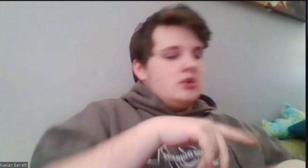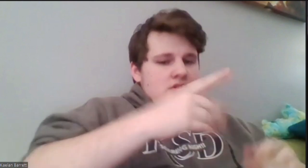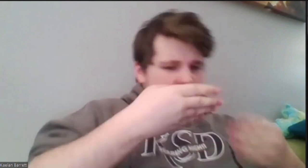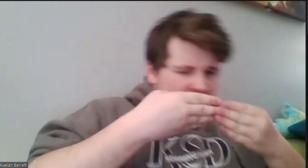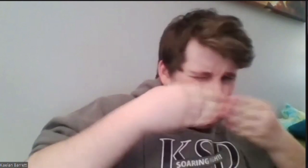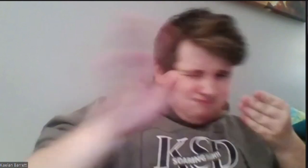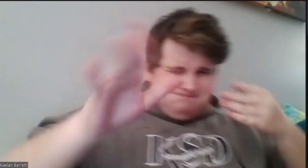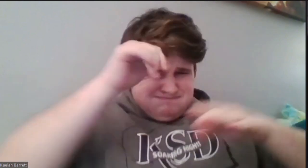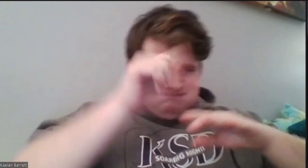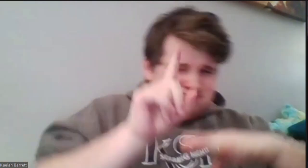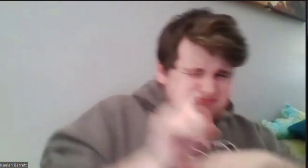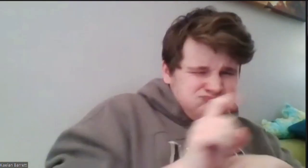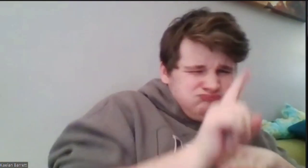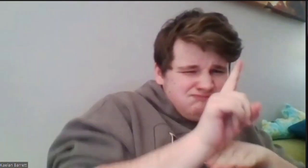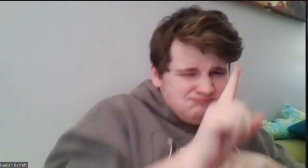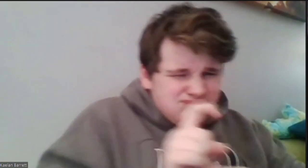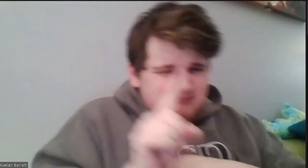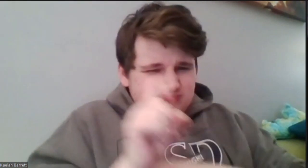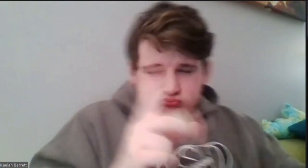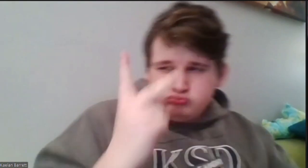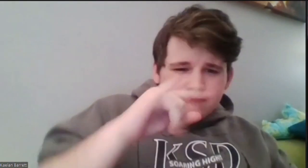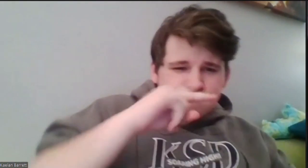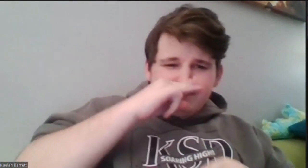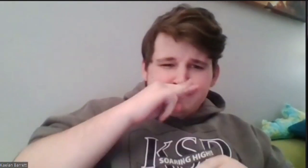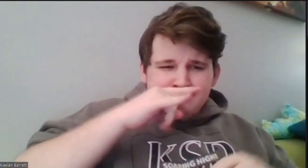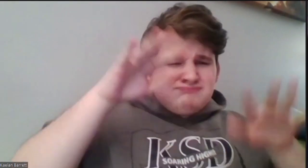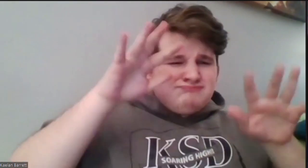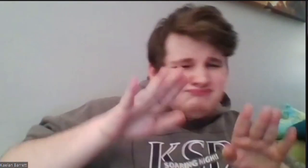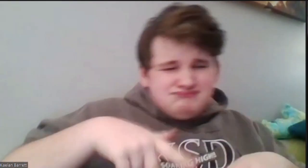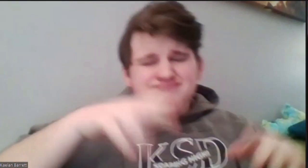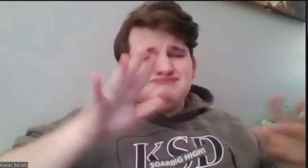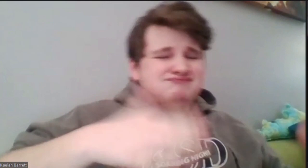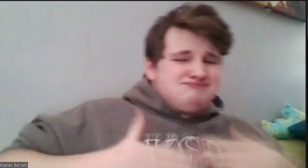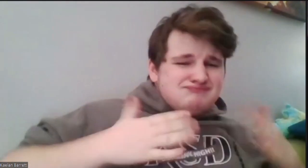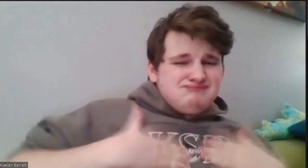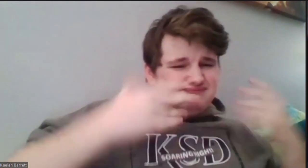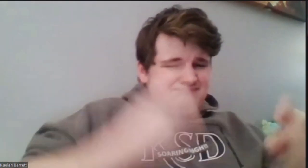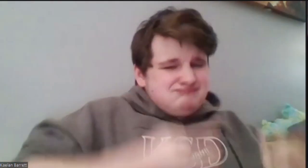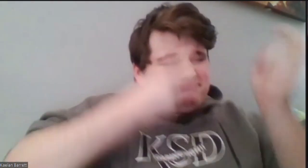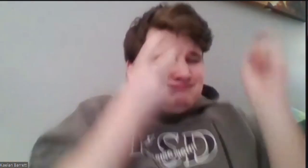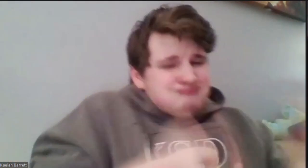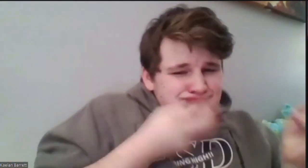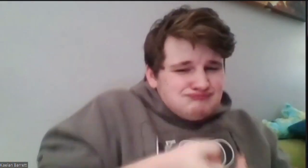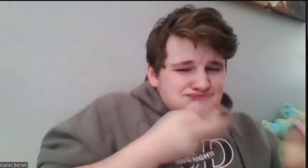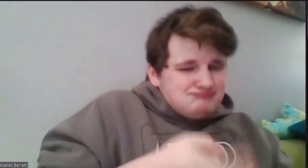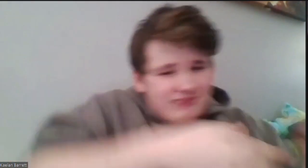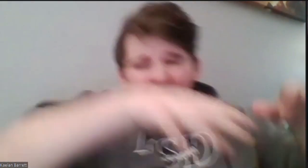Nothing's out of order. Everything's ready. He opens the door. And as he's walking, he sees kids out playing. They're playing in the